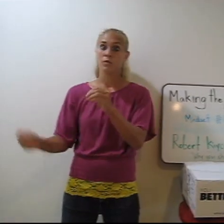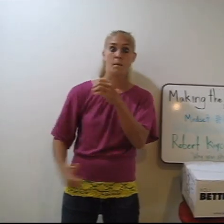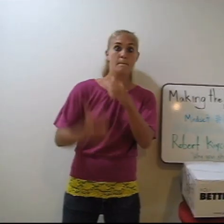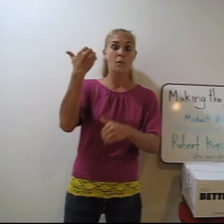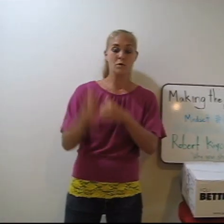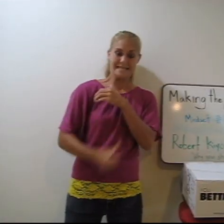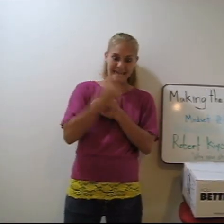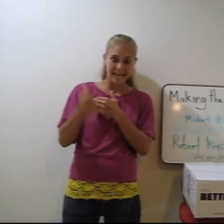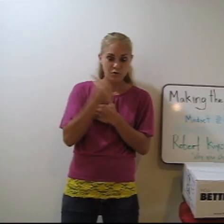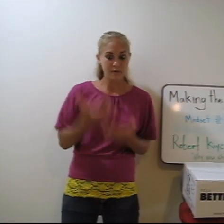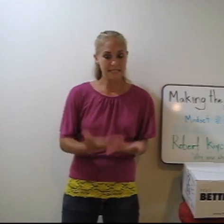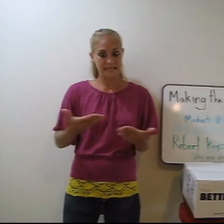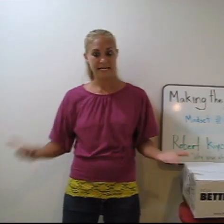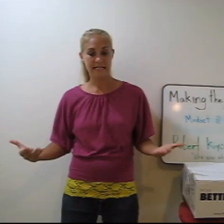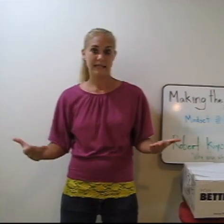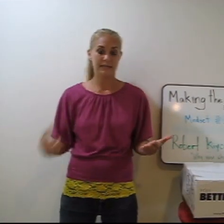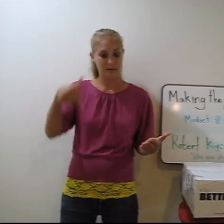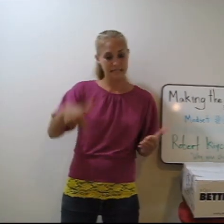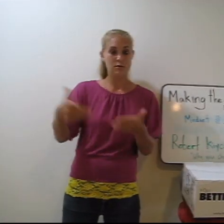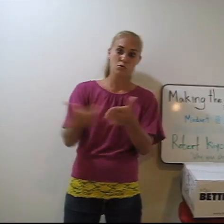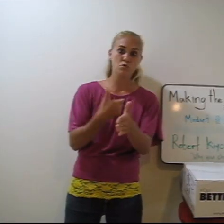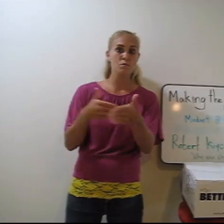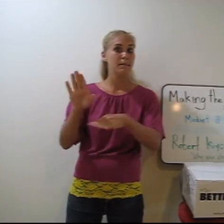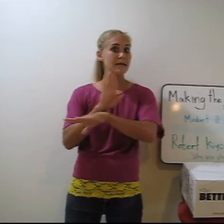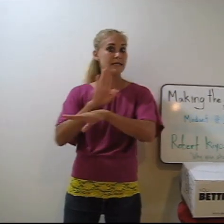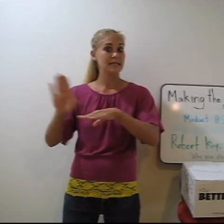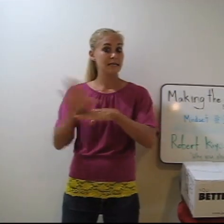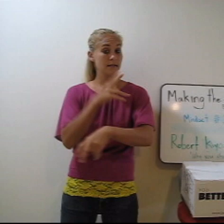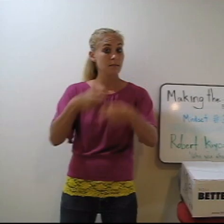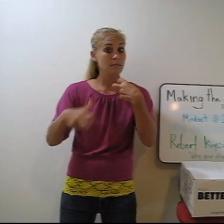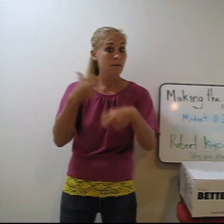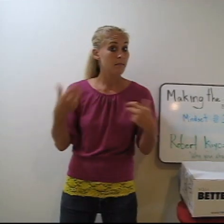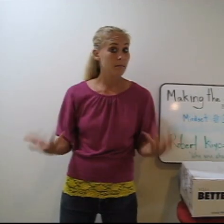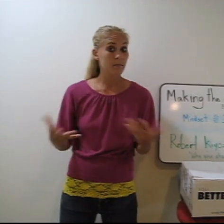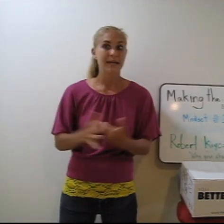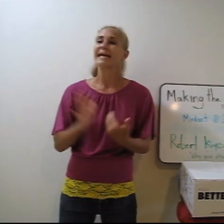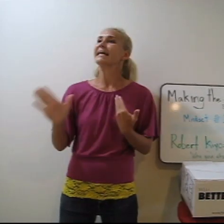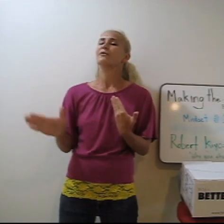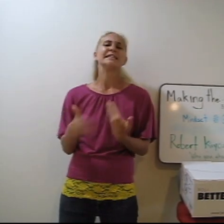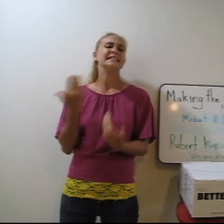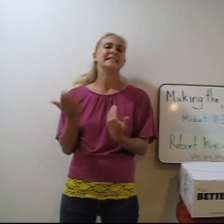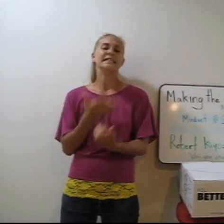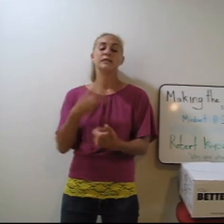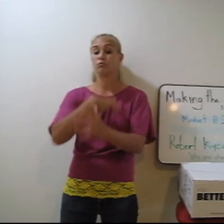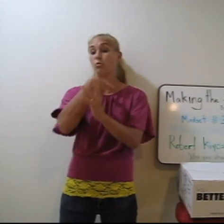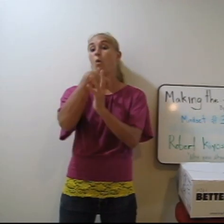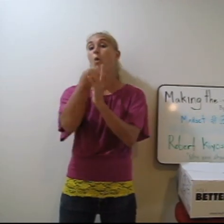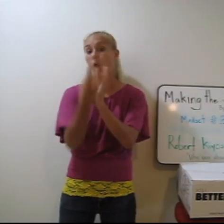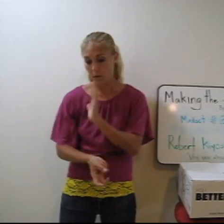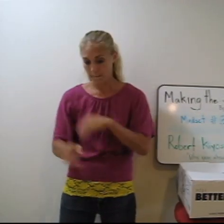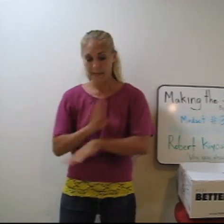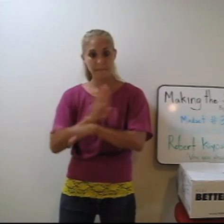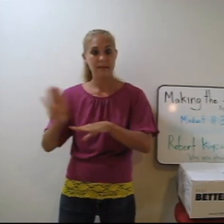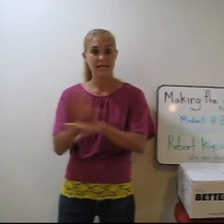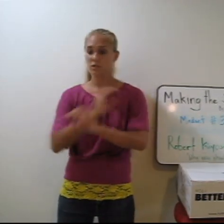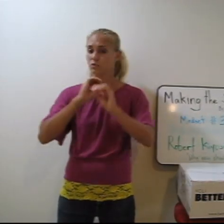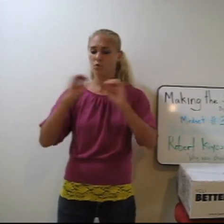traps about this new venture. Here's the problem. It is too easy to get into this business. There's little sacrifice. There is